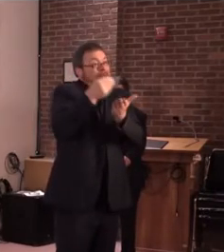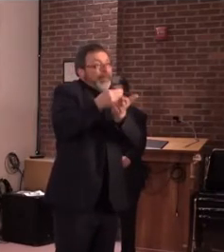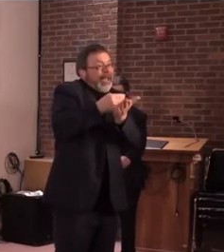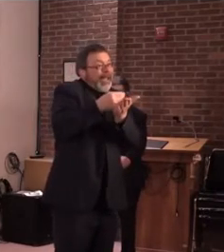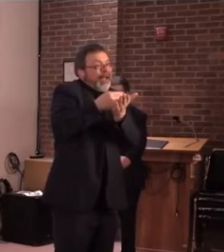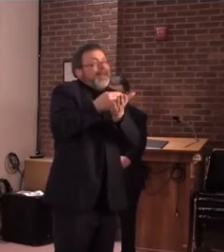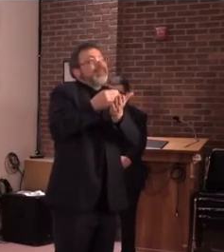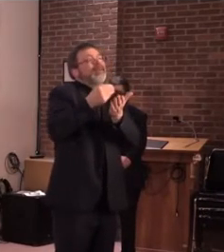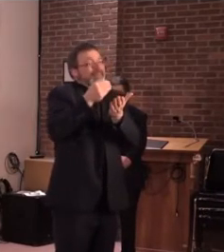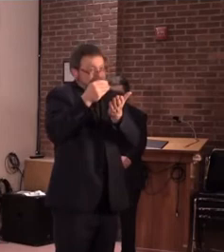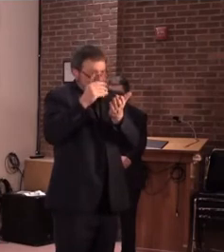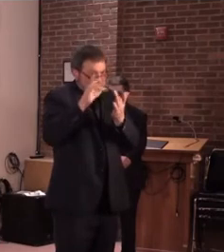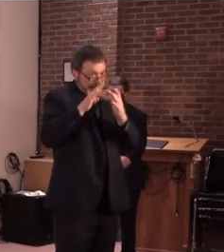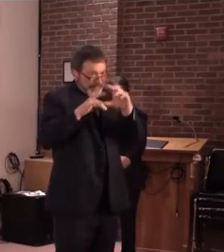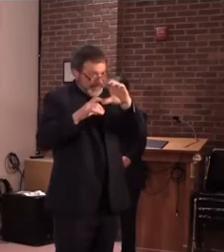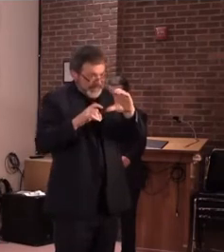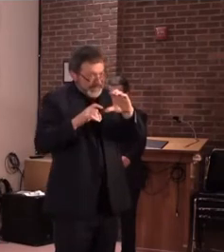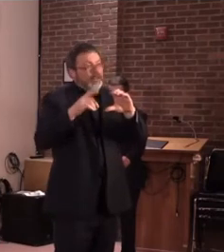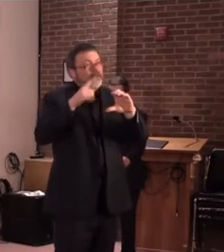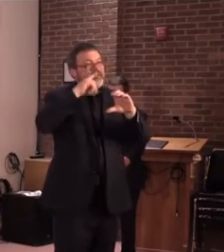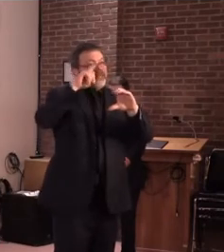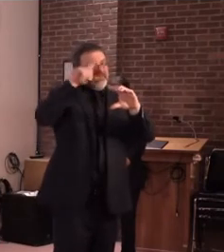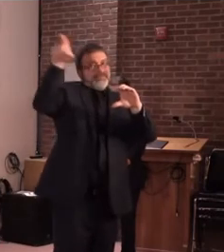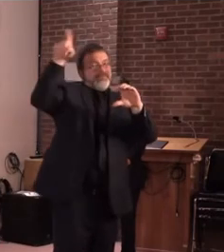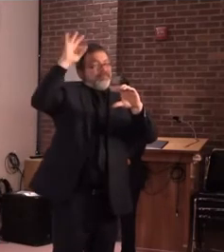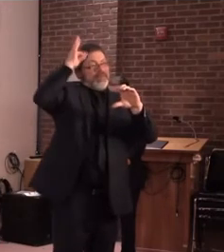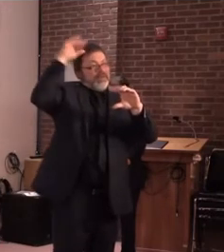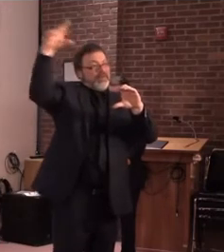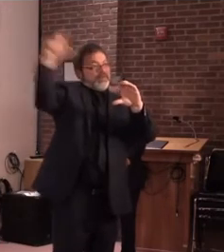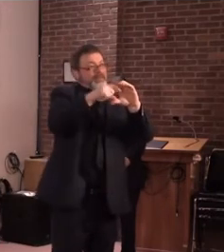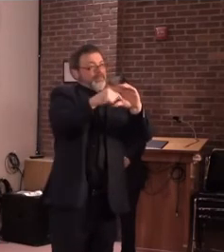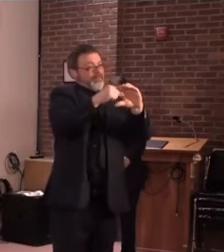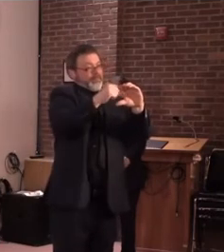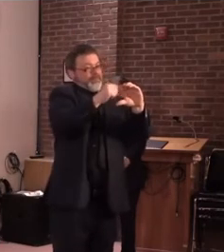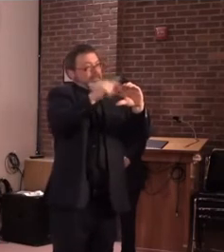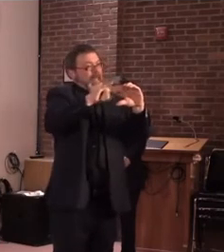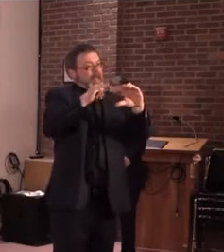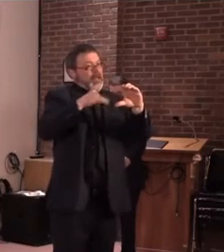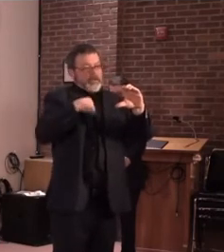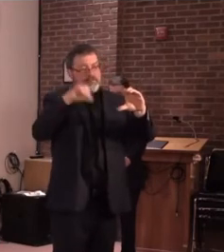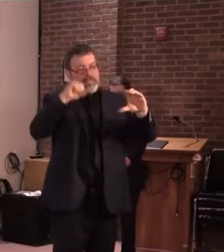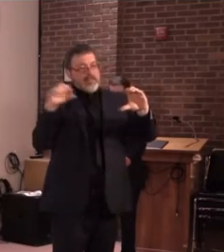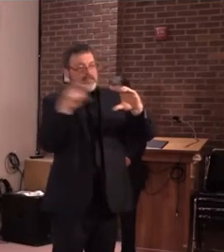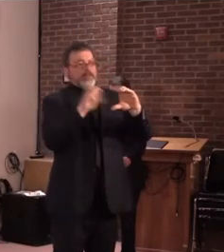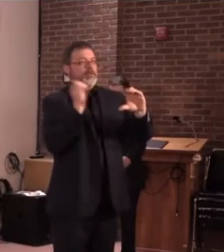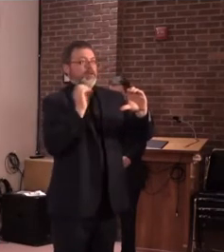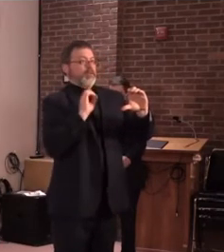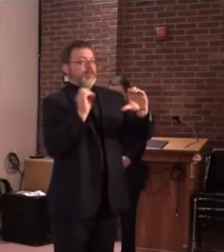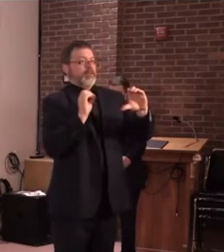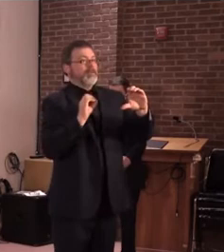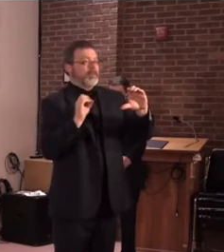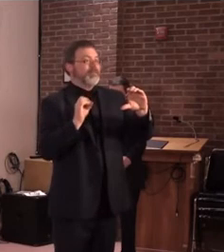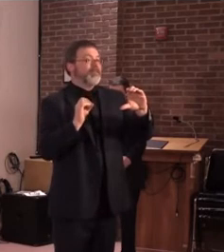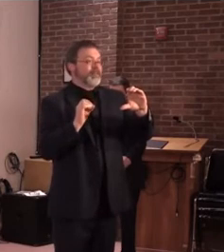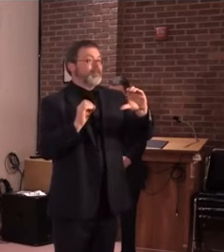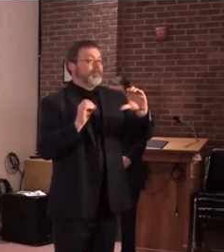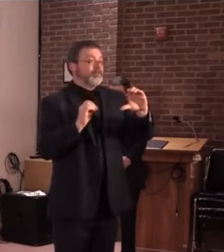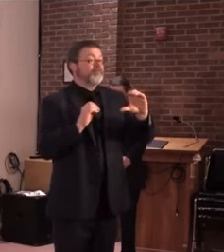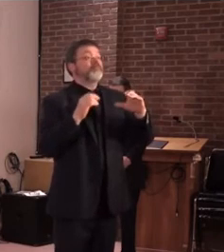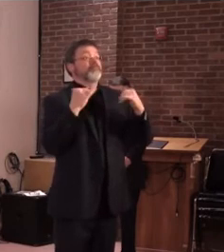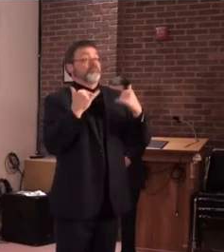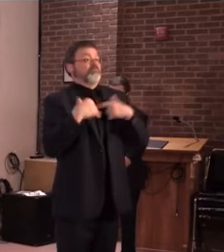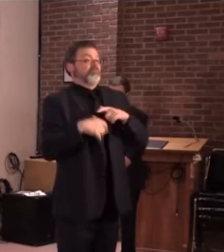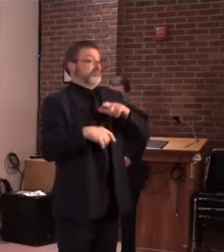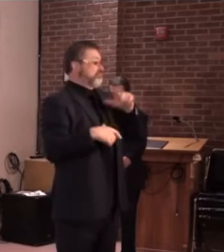buying local, I think that Secretary Tibbetts can answer this. But if you want to buy local, you can do so. I